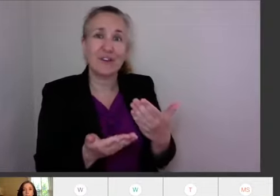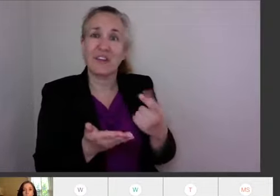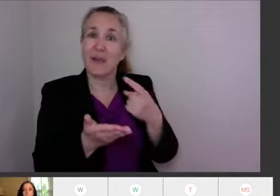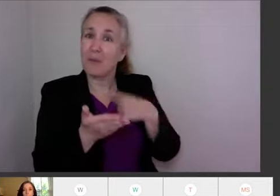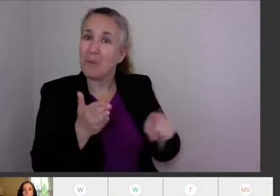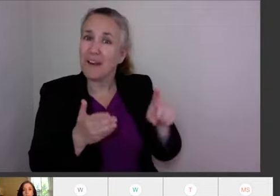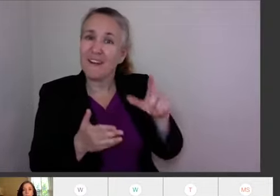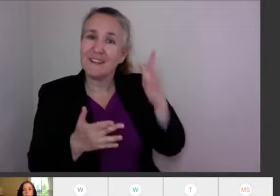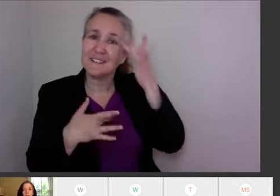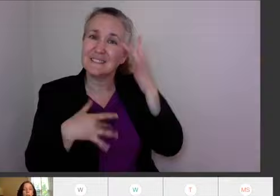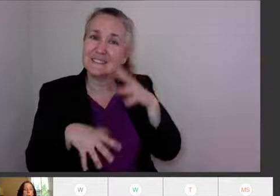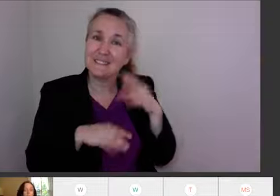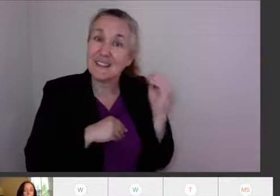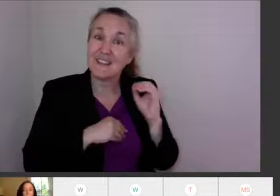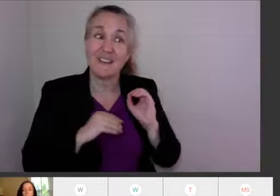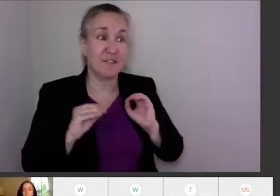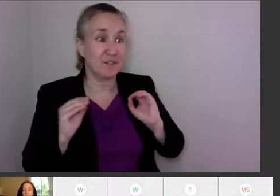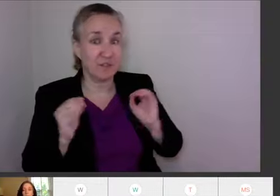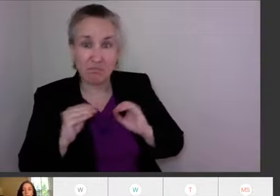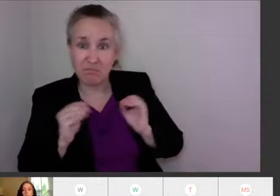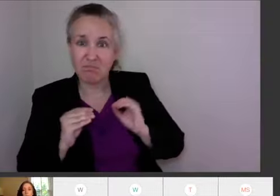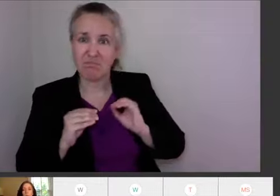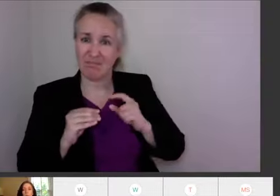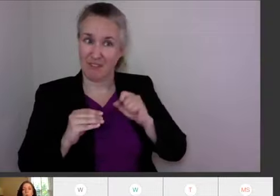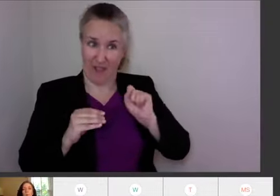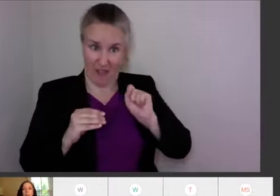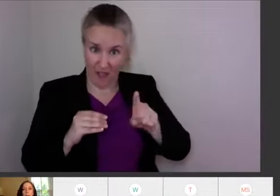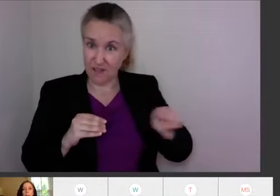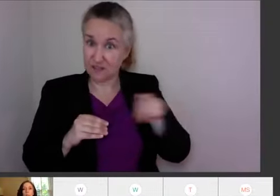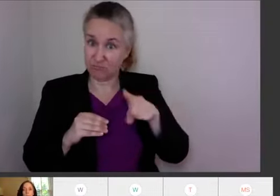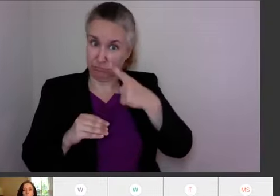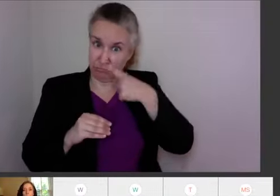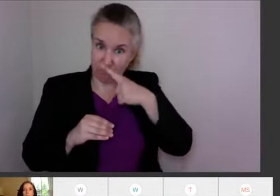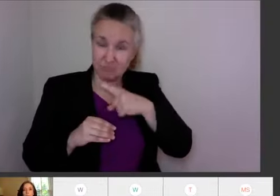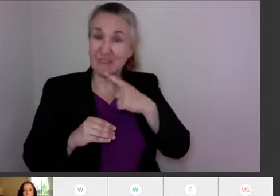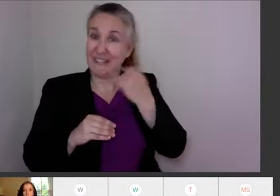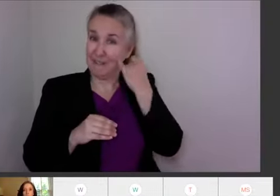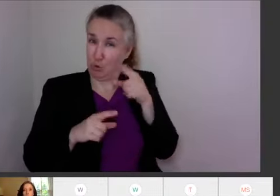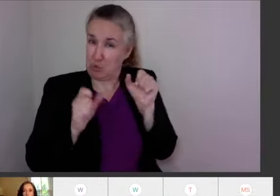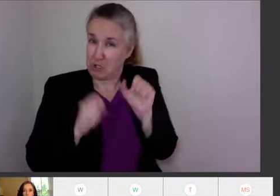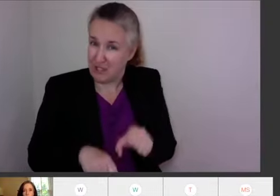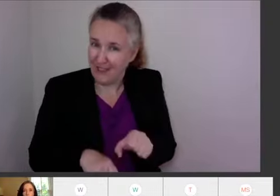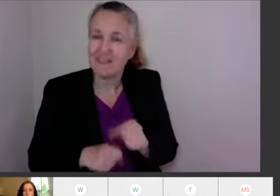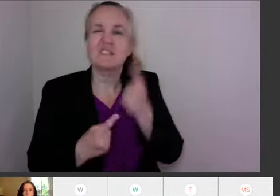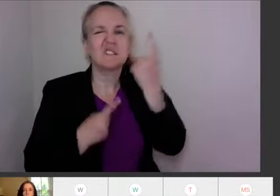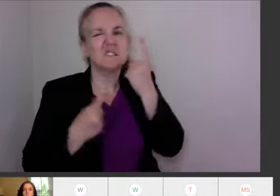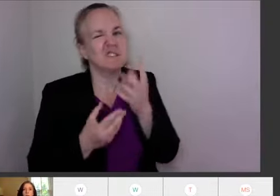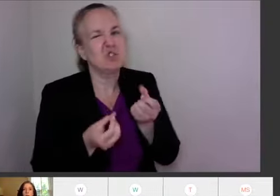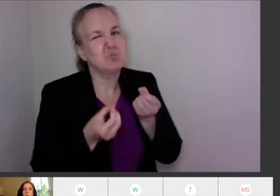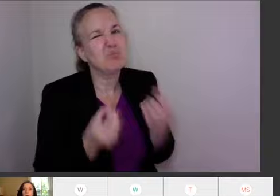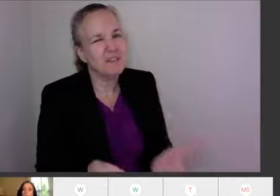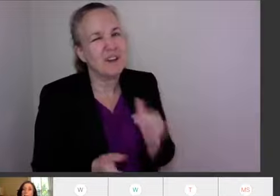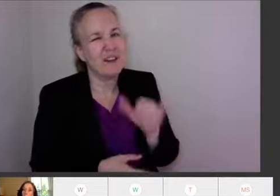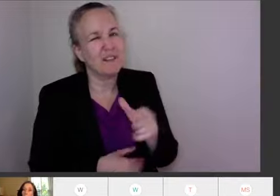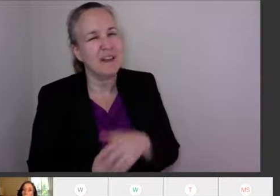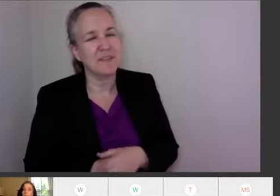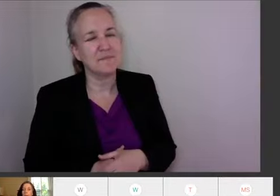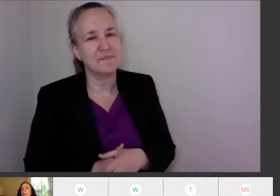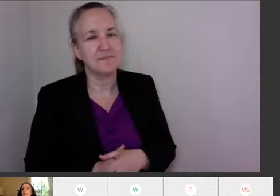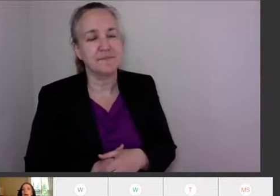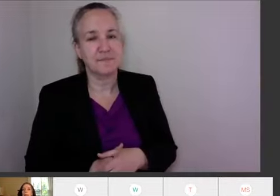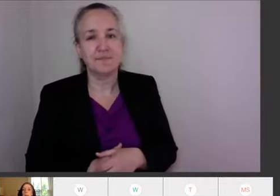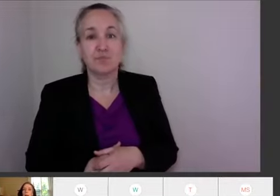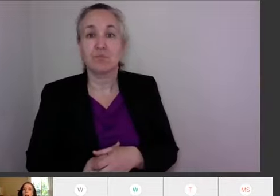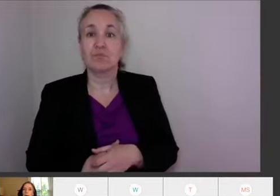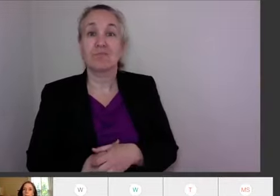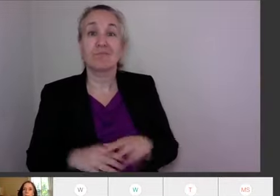sick leave, if there's any way that they can do that, to please, please consider doing that. Acknowledging